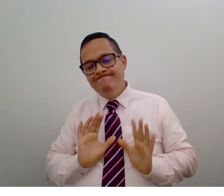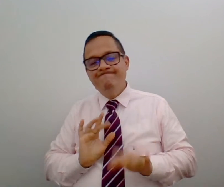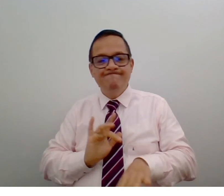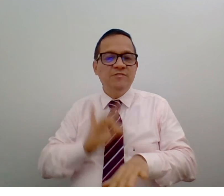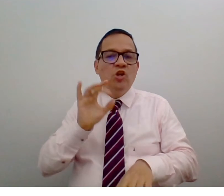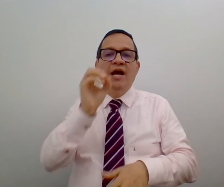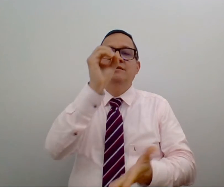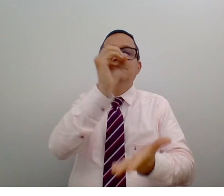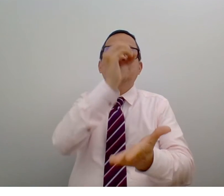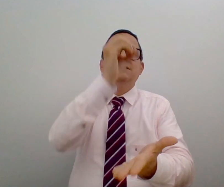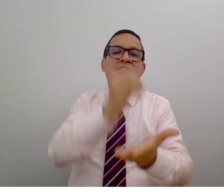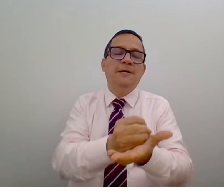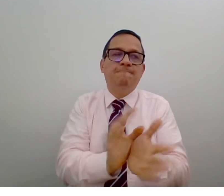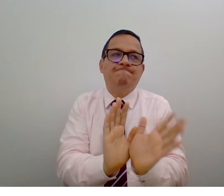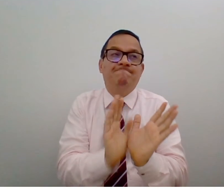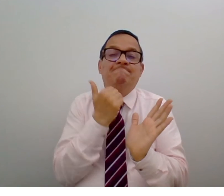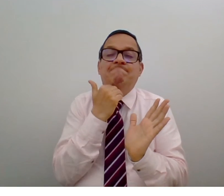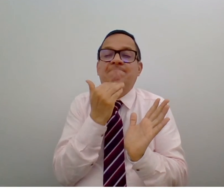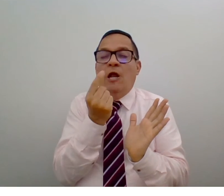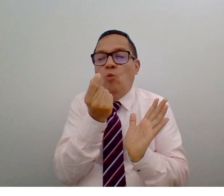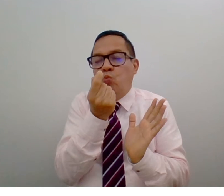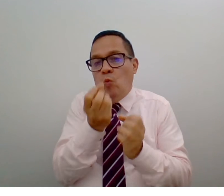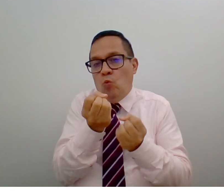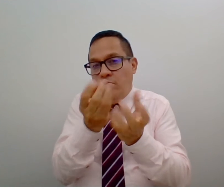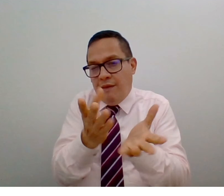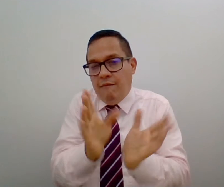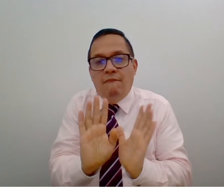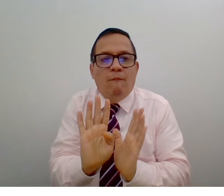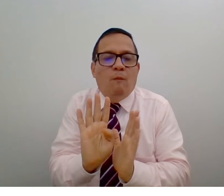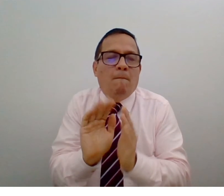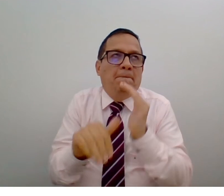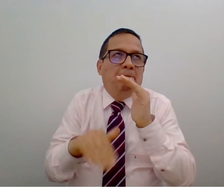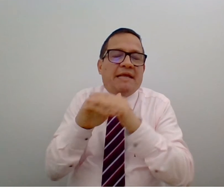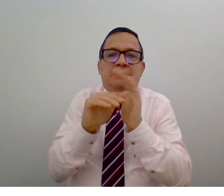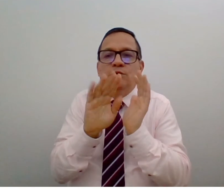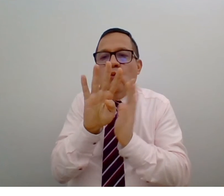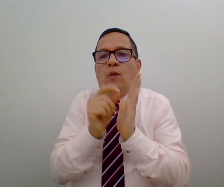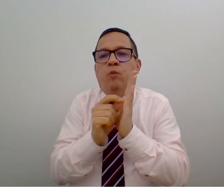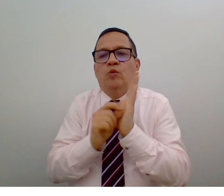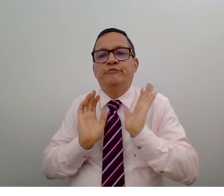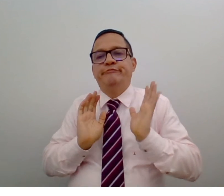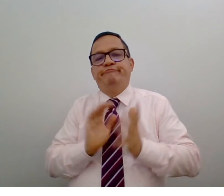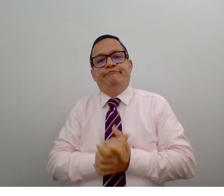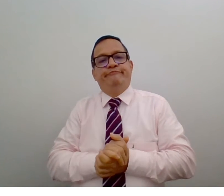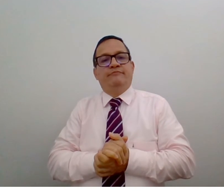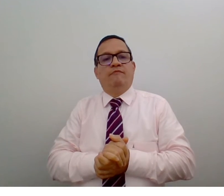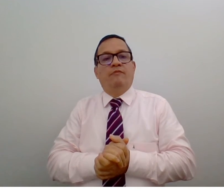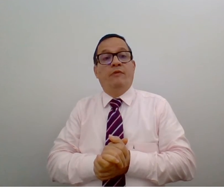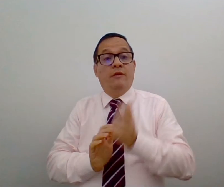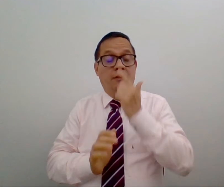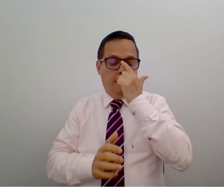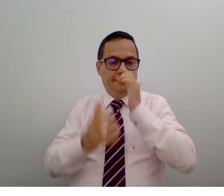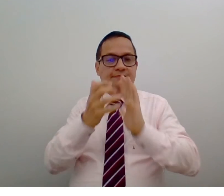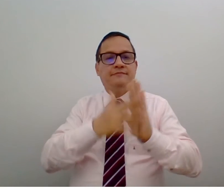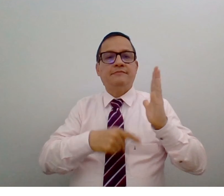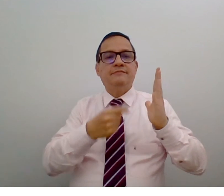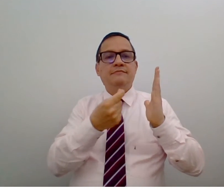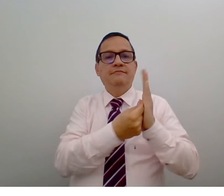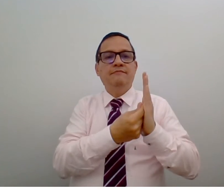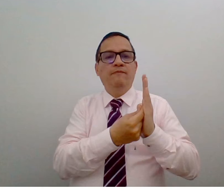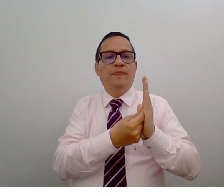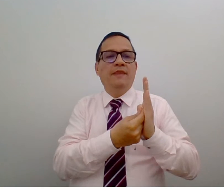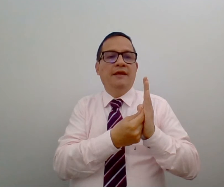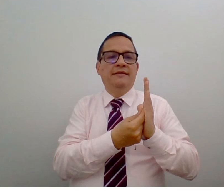you can get between 0 points and 4 points. Fifth evaluation criterion: